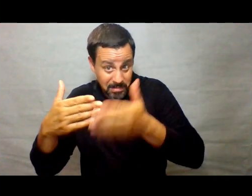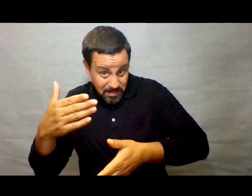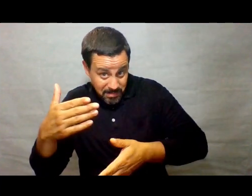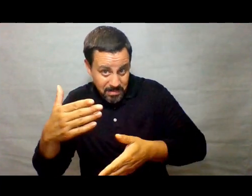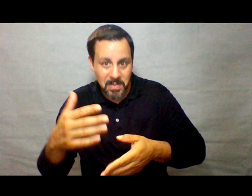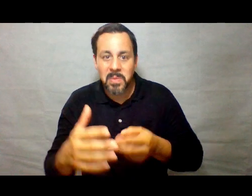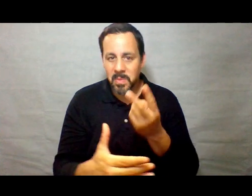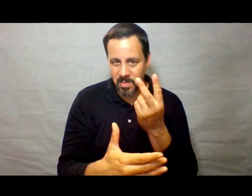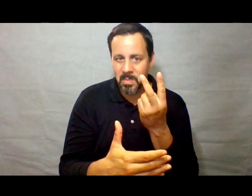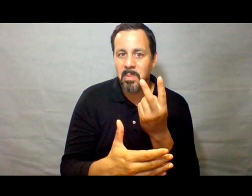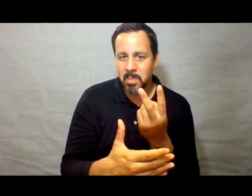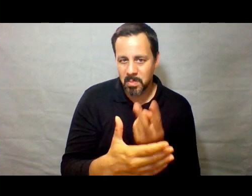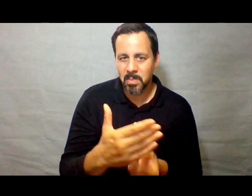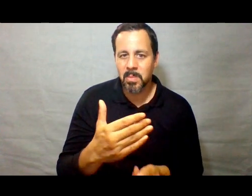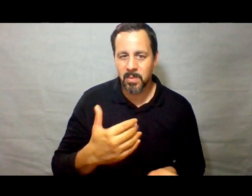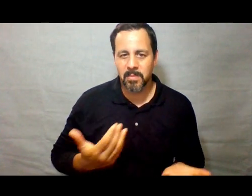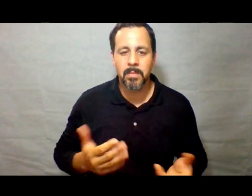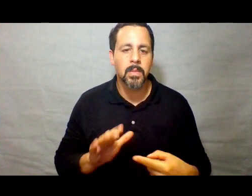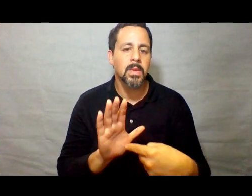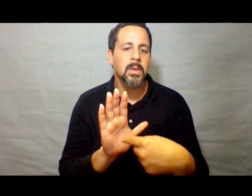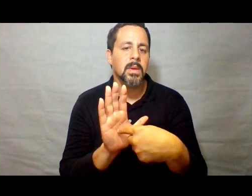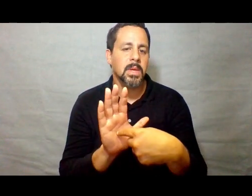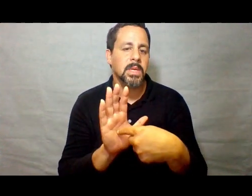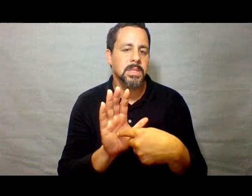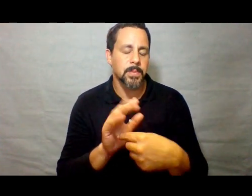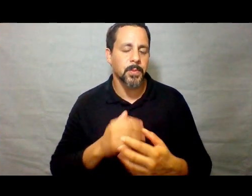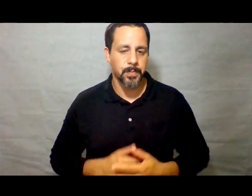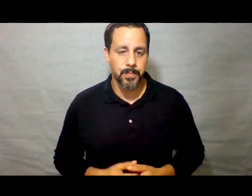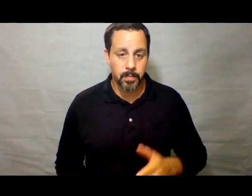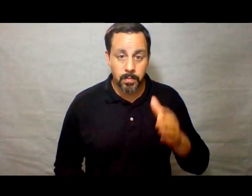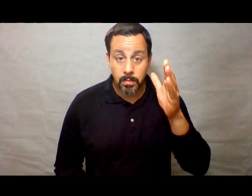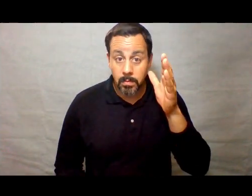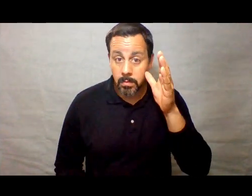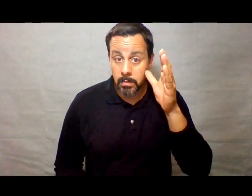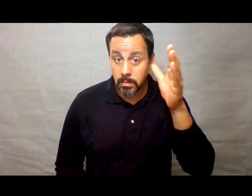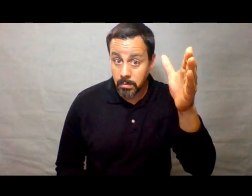as bookends in the beginning and at the end.